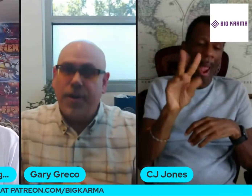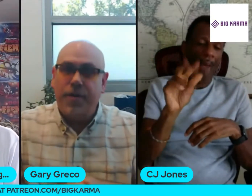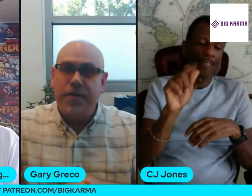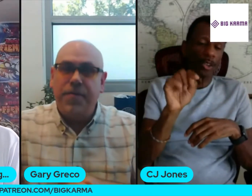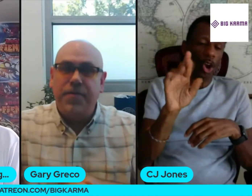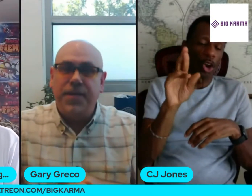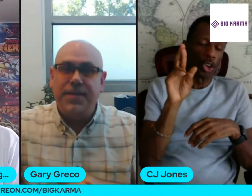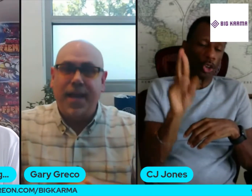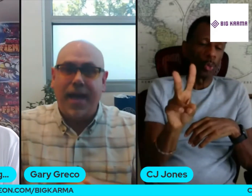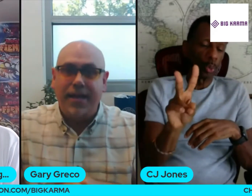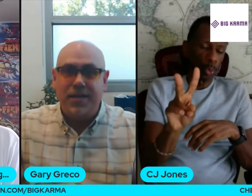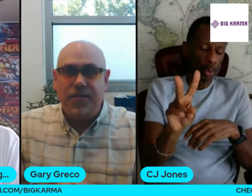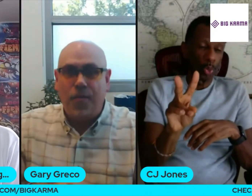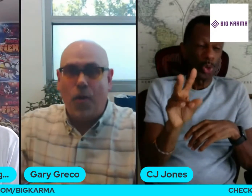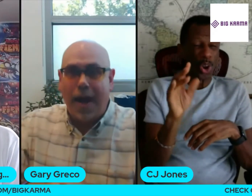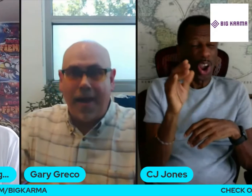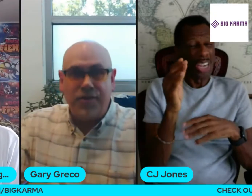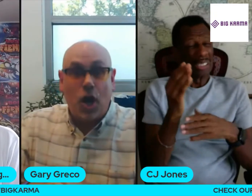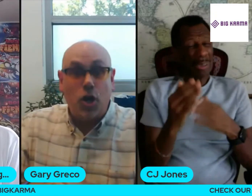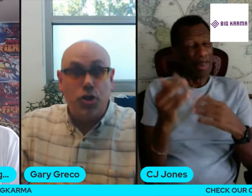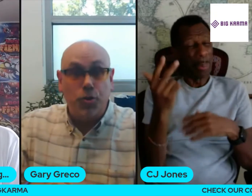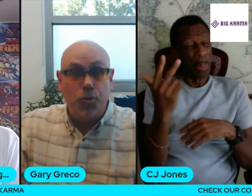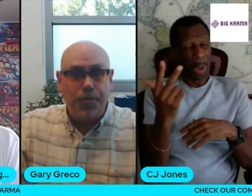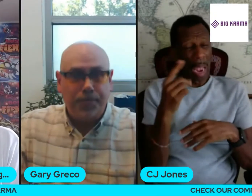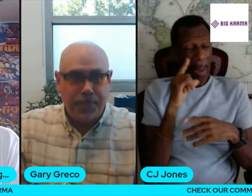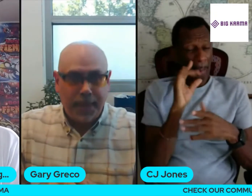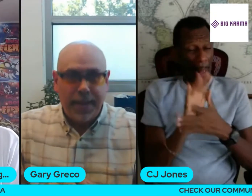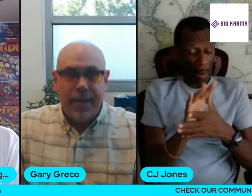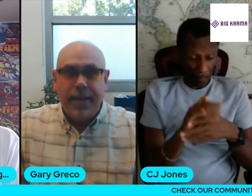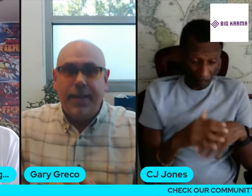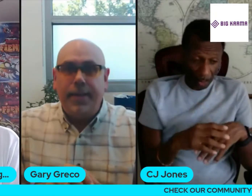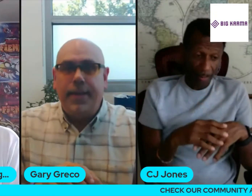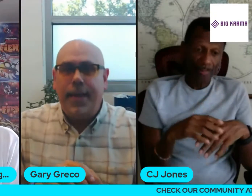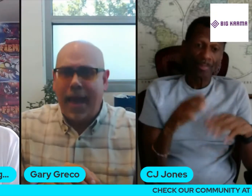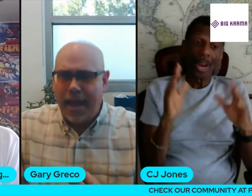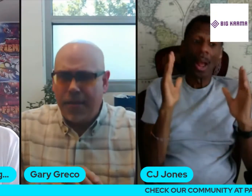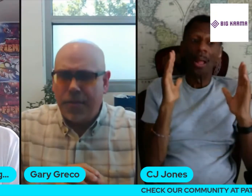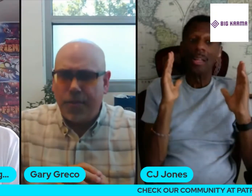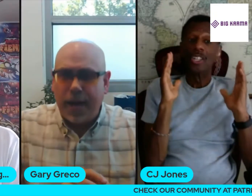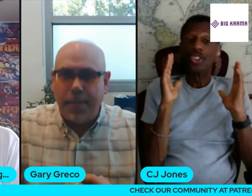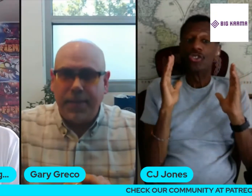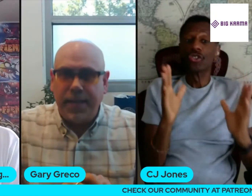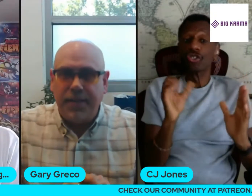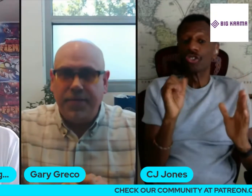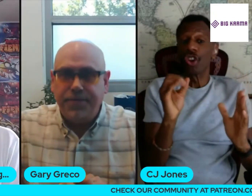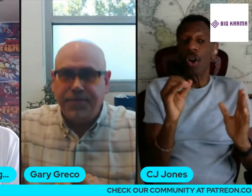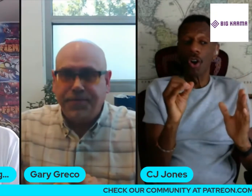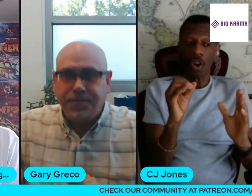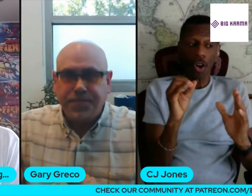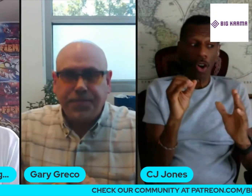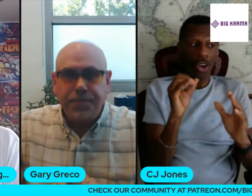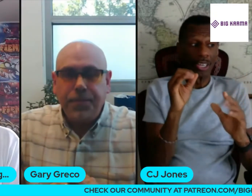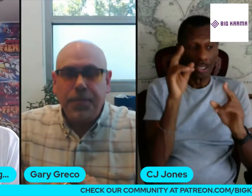over 350 signs for Avatar 2 and 3, I believe.